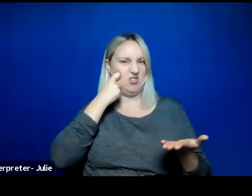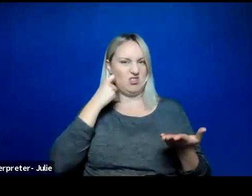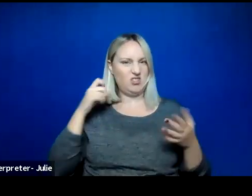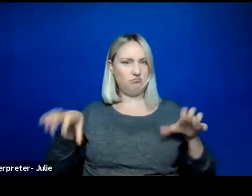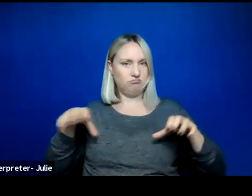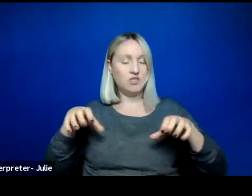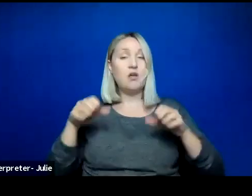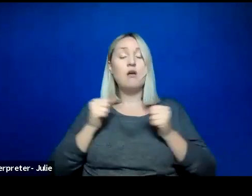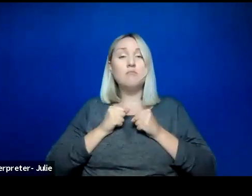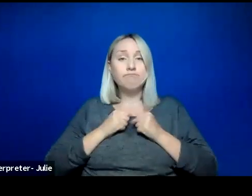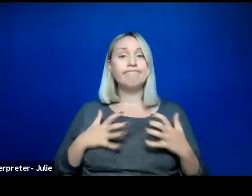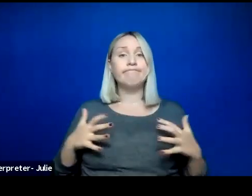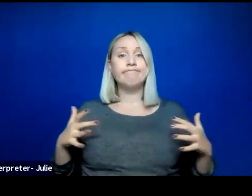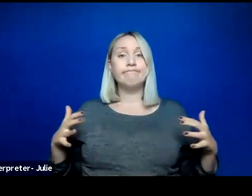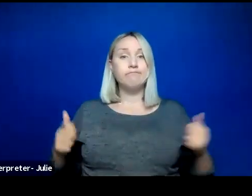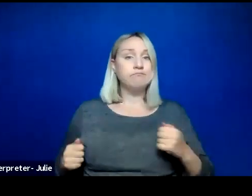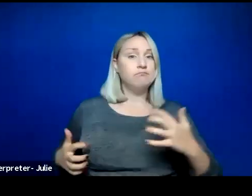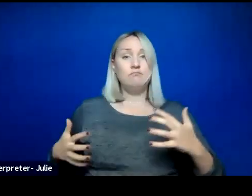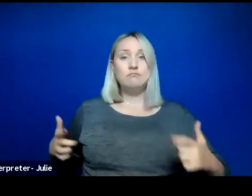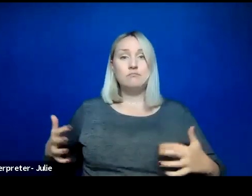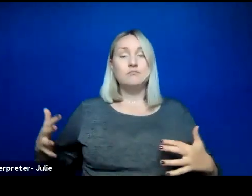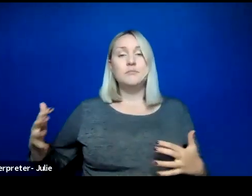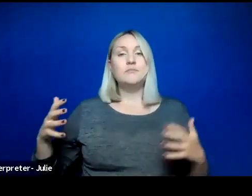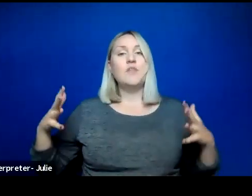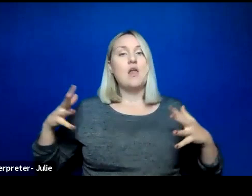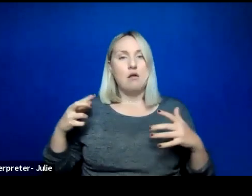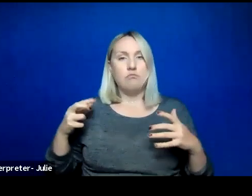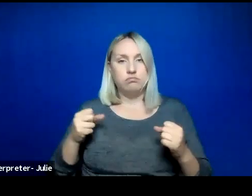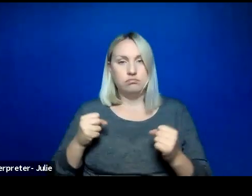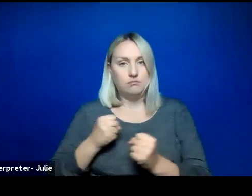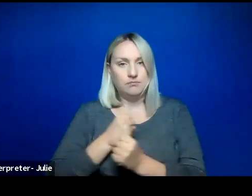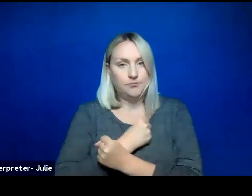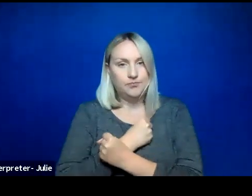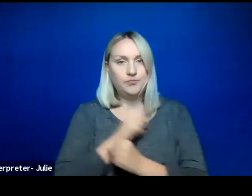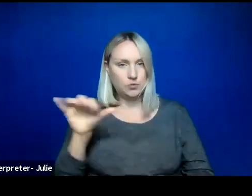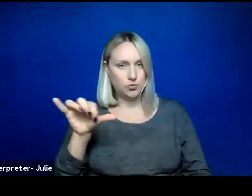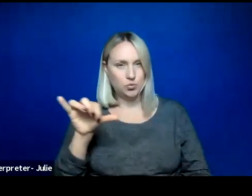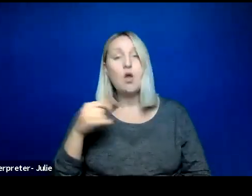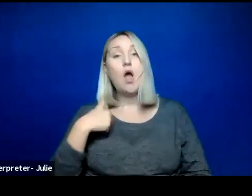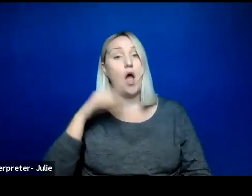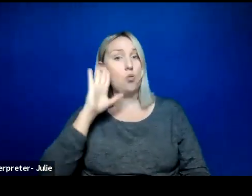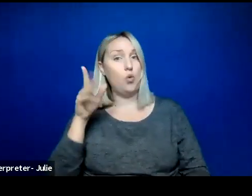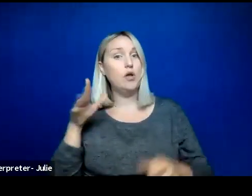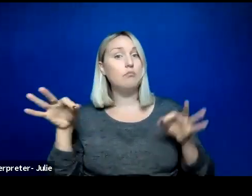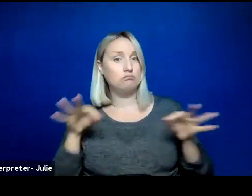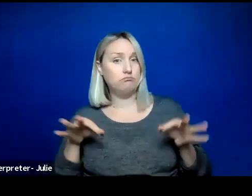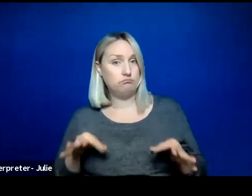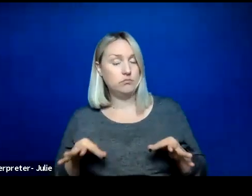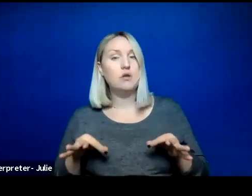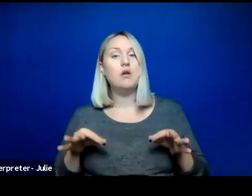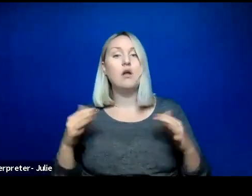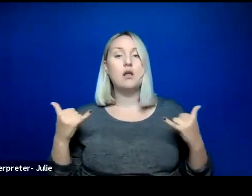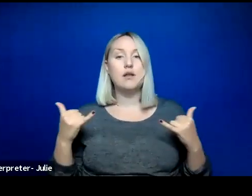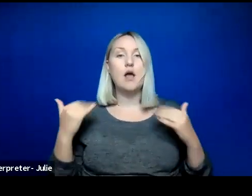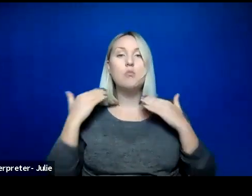to expand the body and to contract the body. And I'm going to direct you now to also maybe move